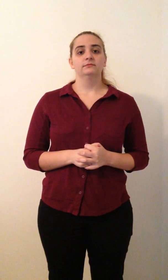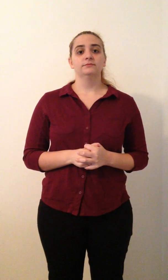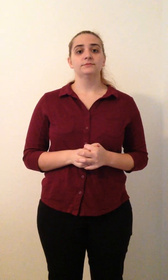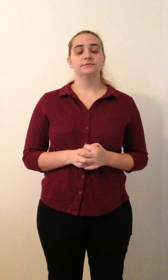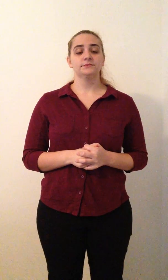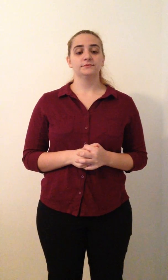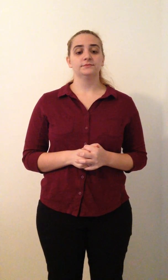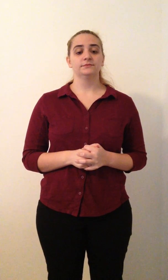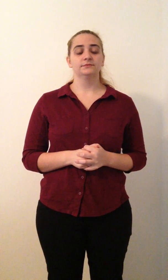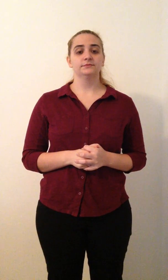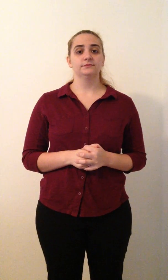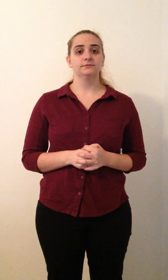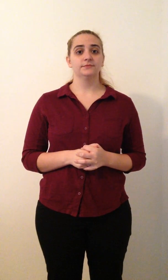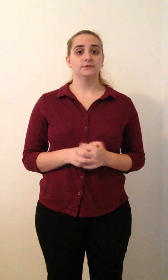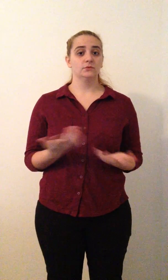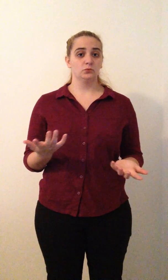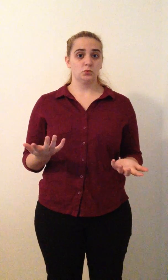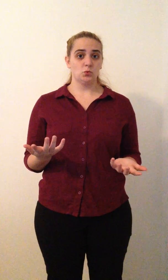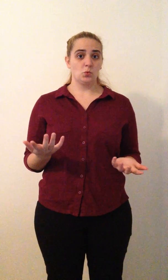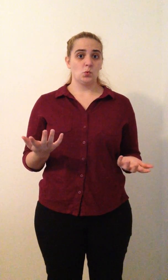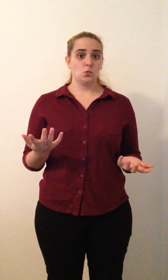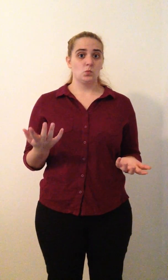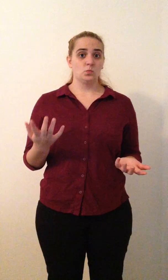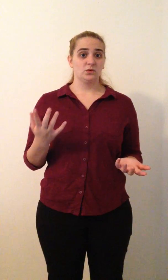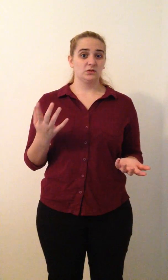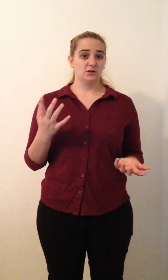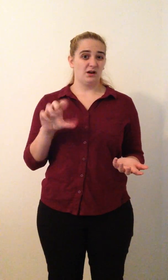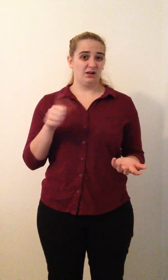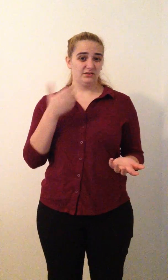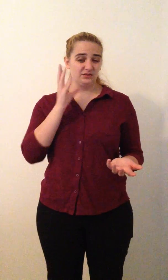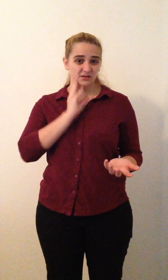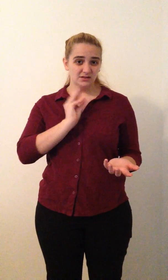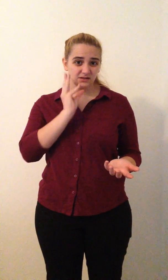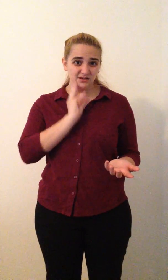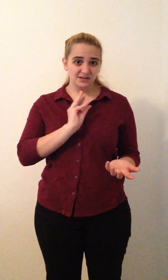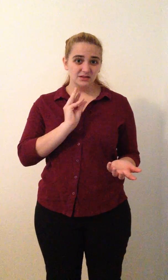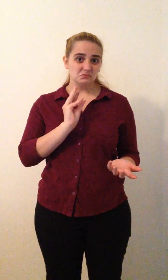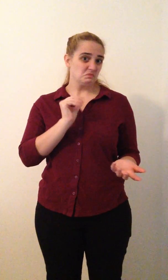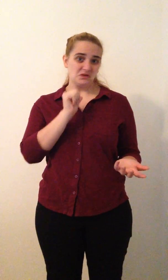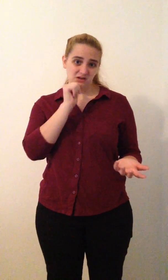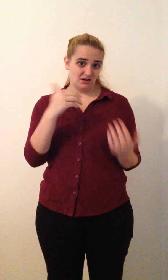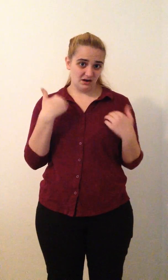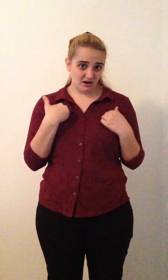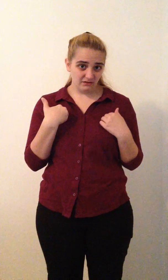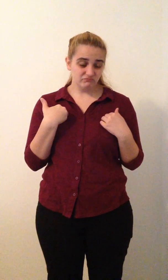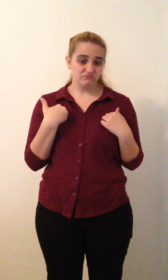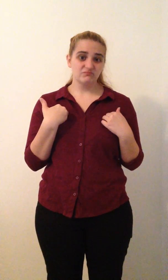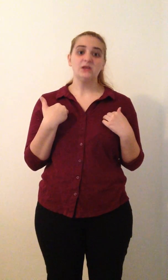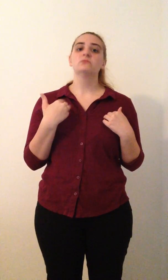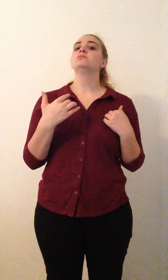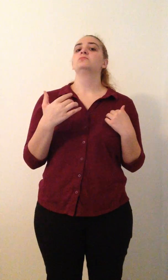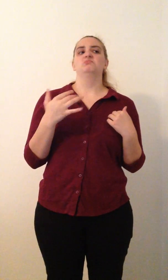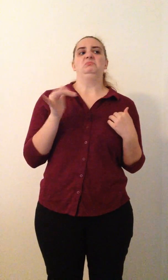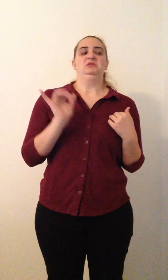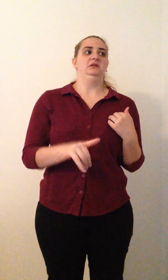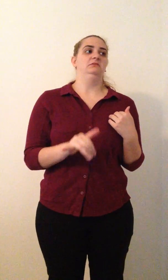Because we haven't had any experiences other than that, and that's our understanding of the world, it feels normal to us because we have a